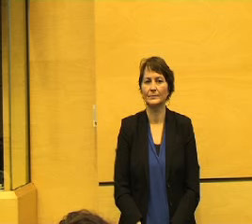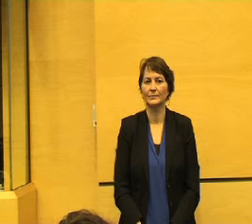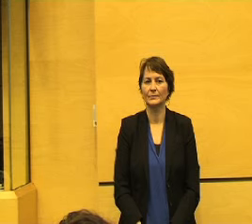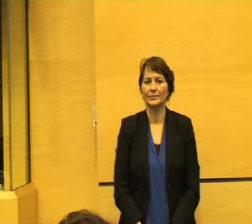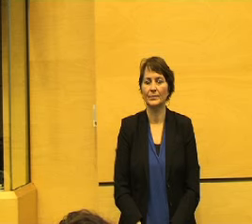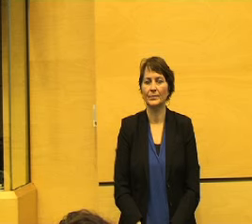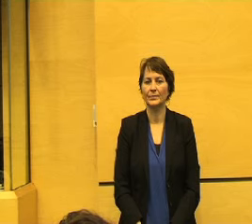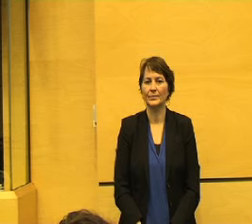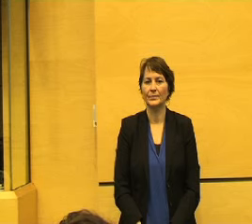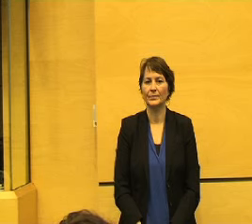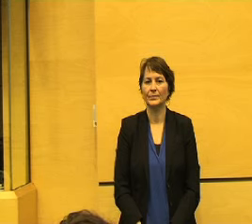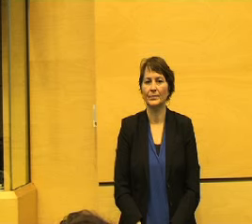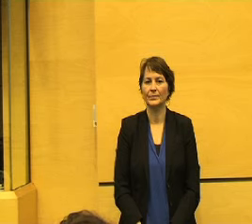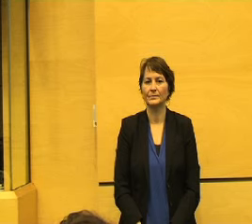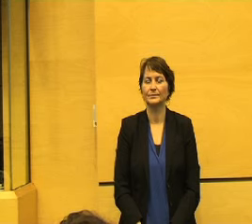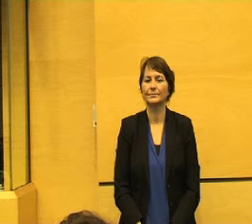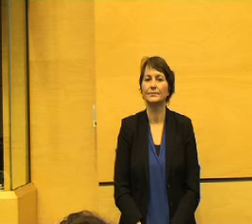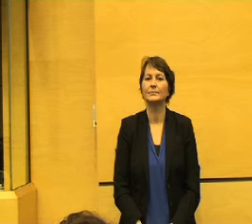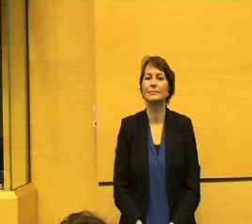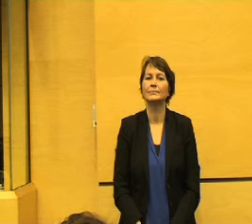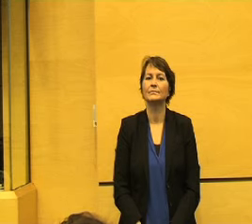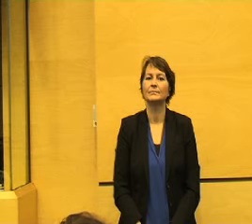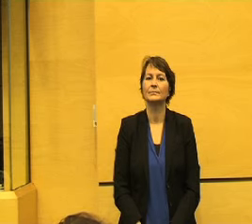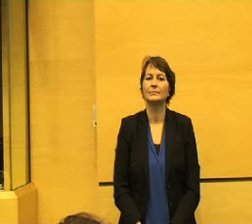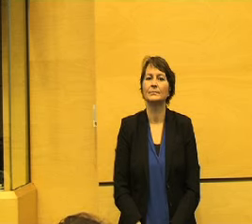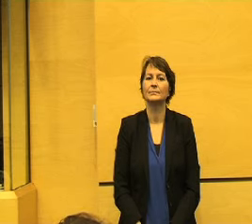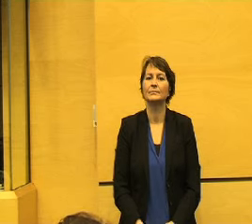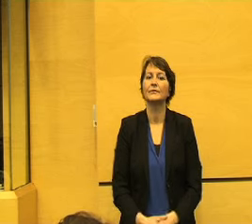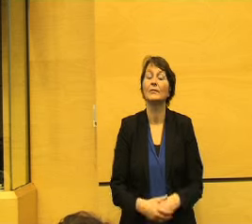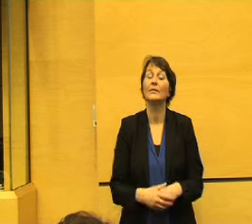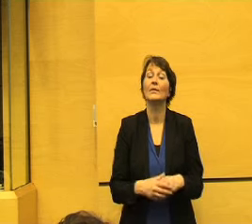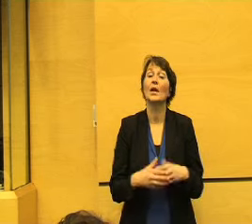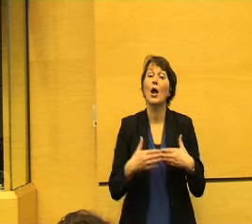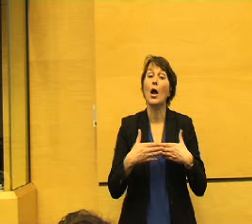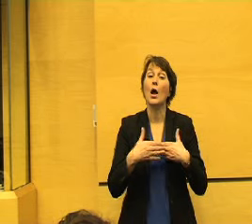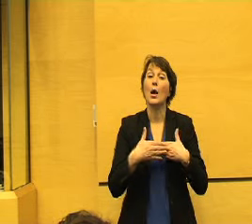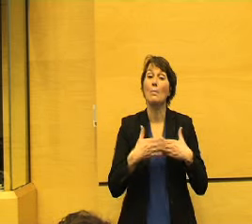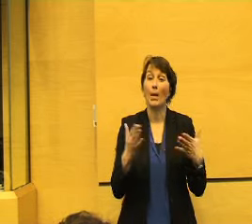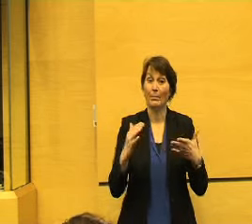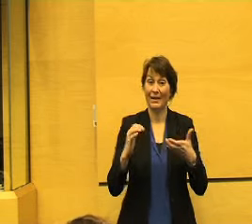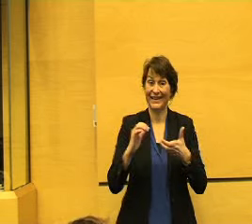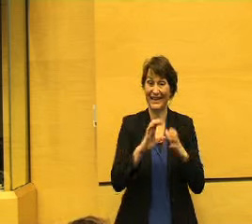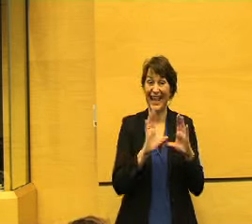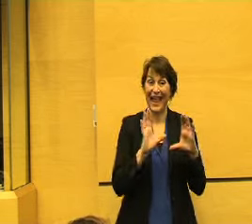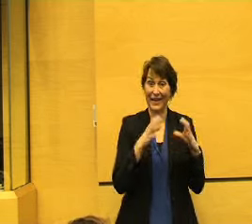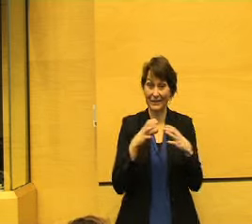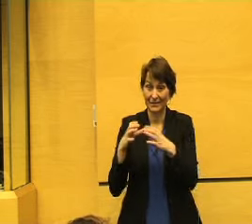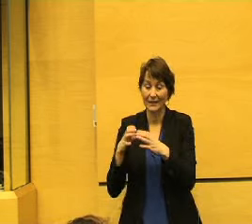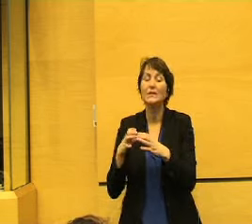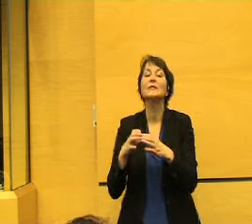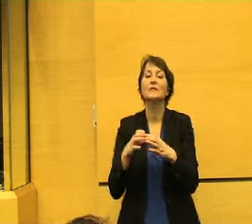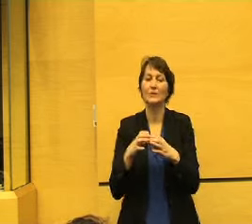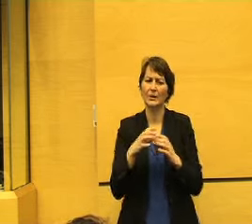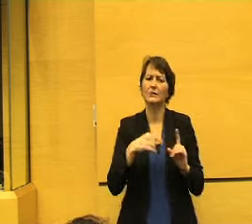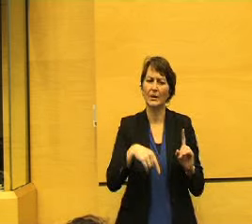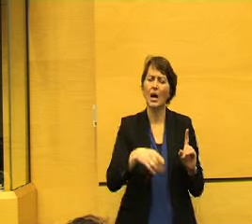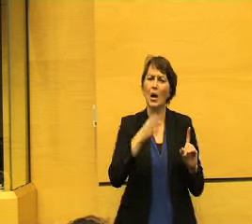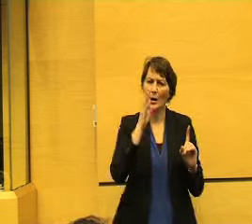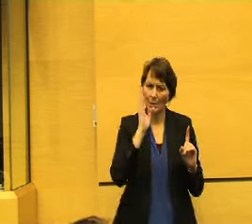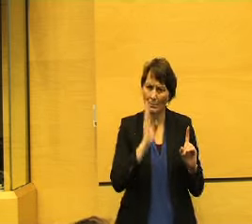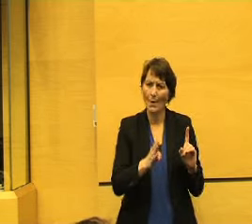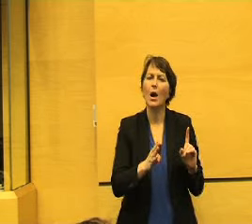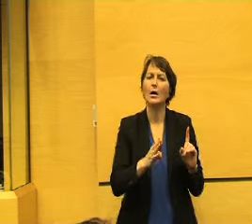obligations for public entities to employ persons with disabilities, but there are